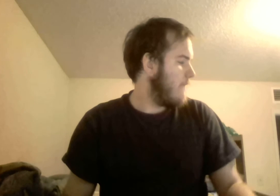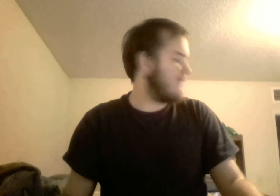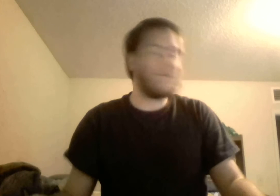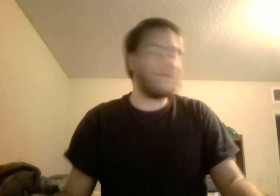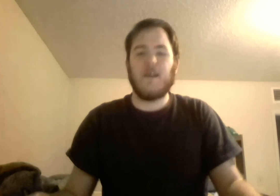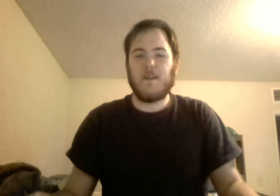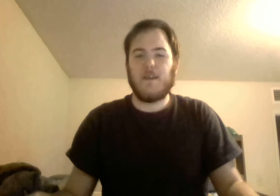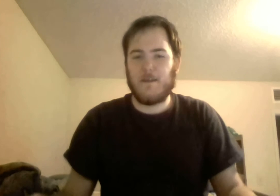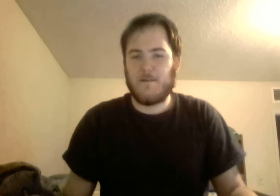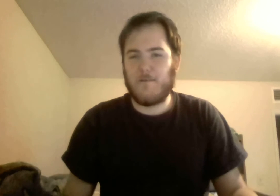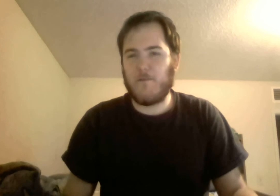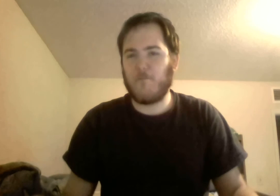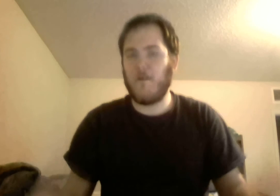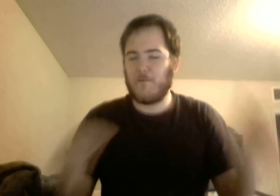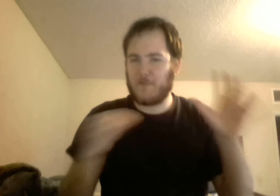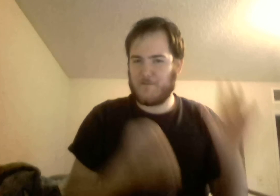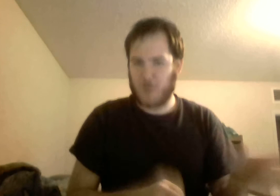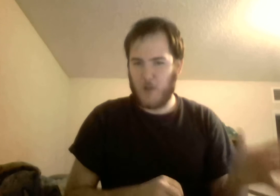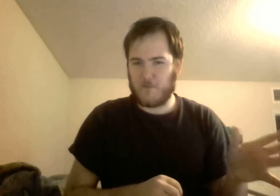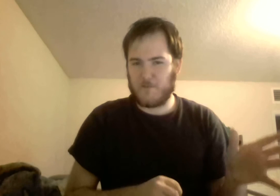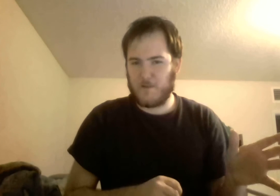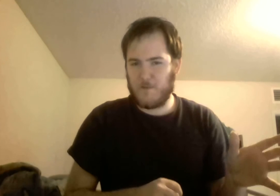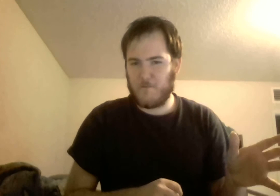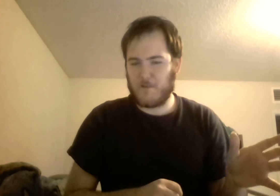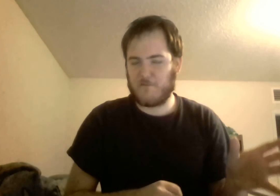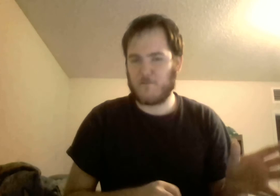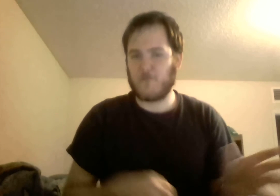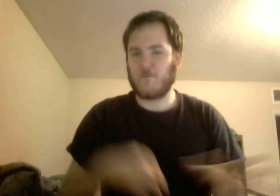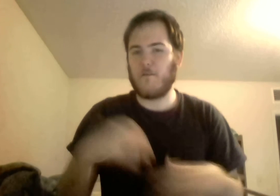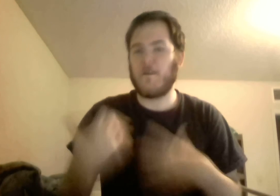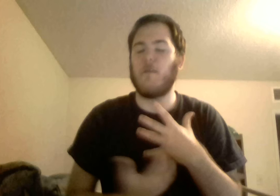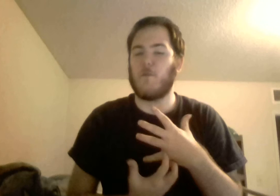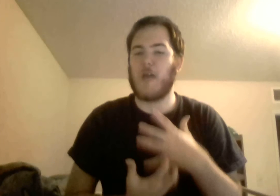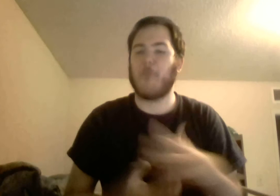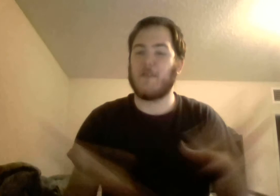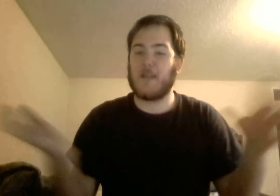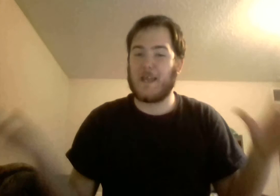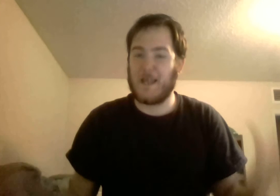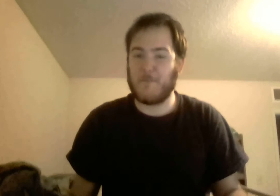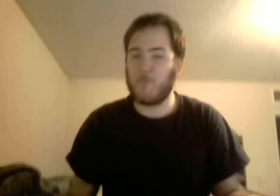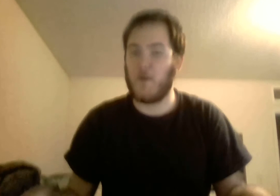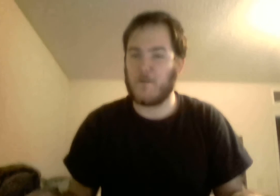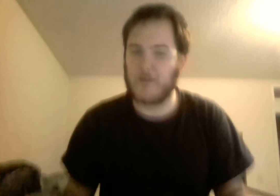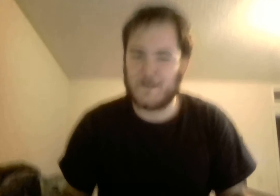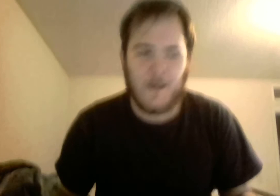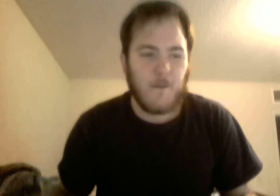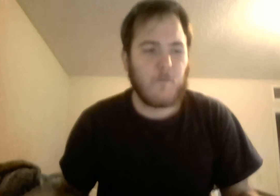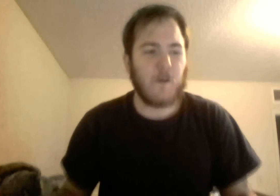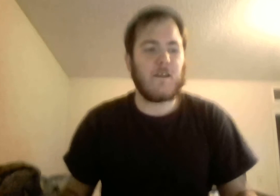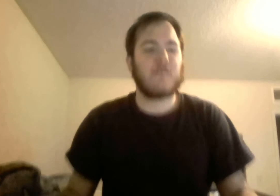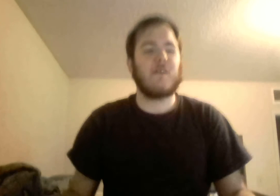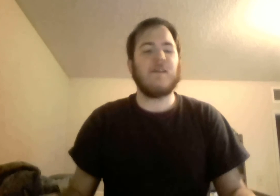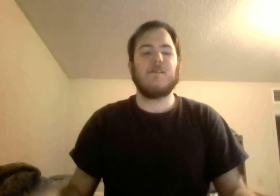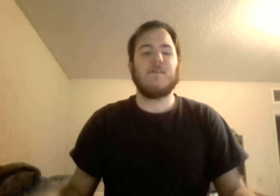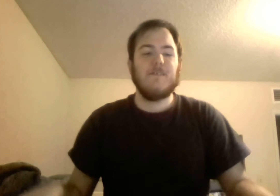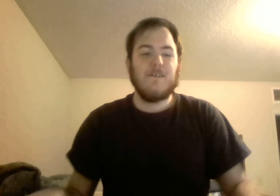It's okay. If you thought the Diamond TR turning good, controversial, something similar happened, and I kind of spoiled it. But, like,